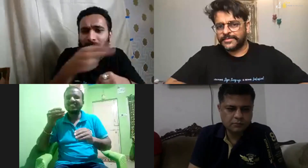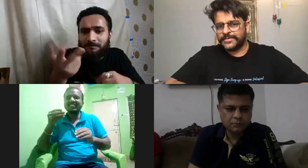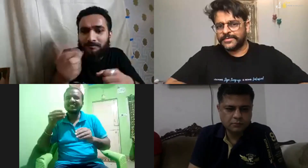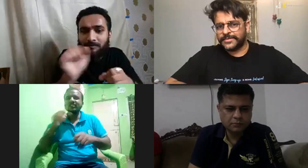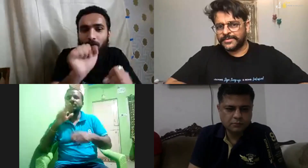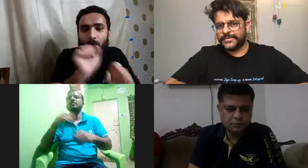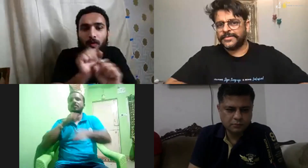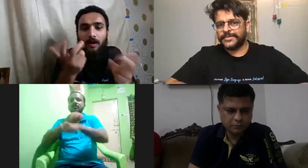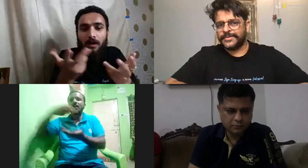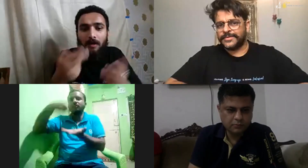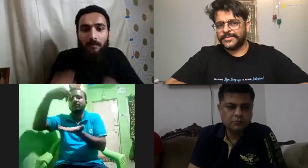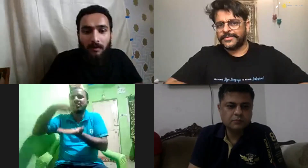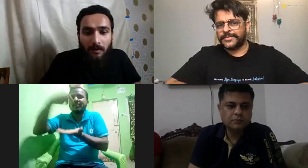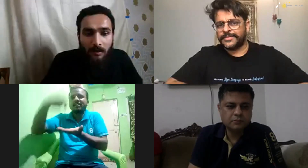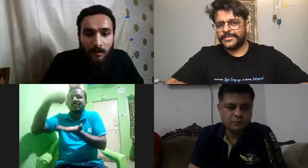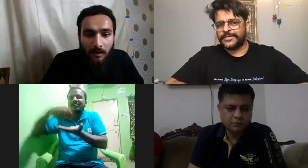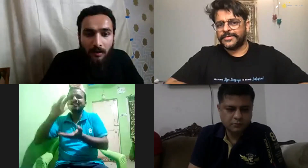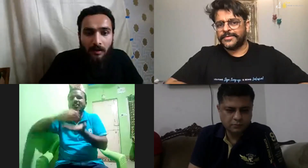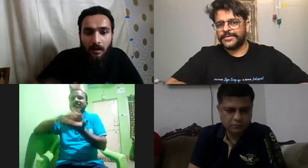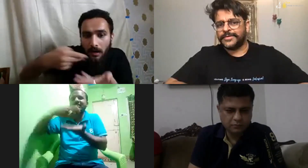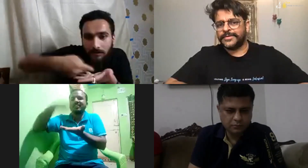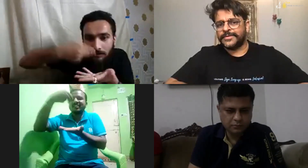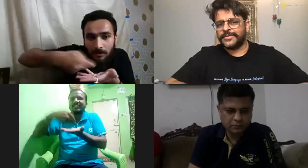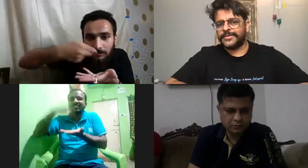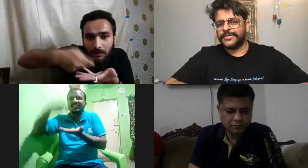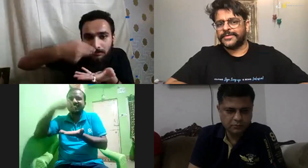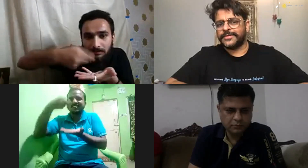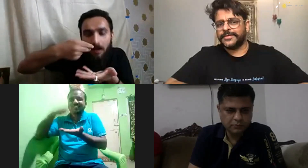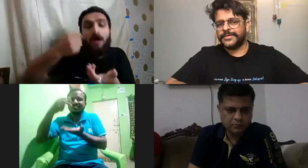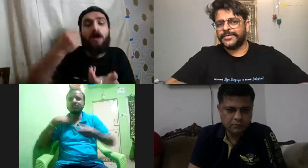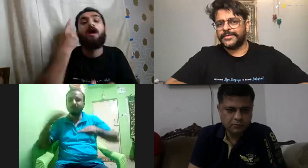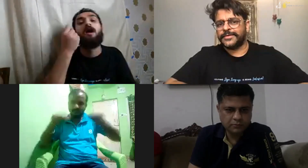I am more of an ASL user. What do you do?